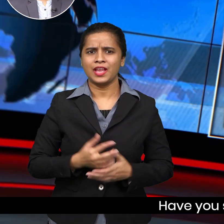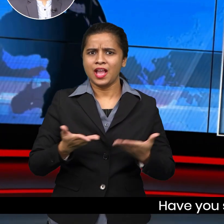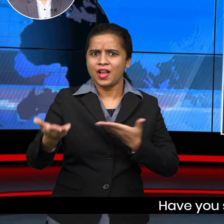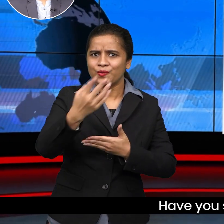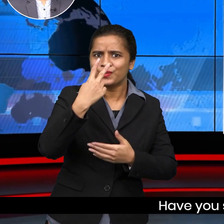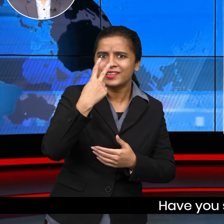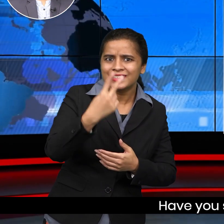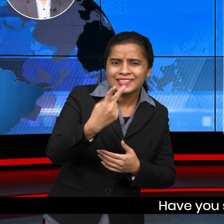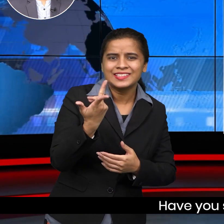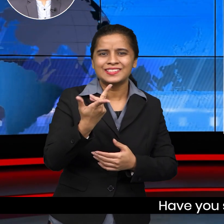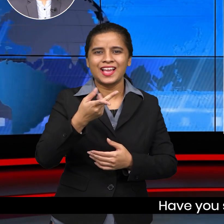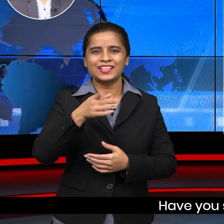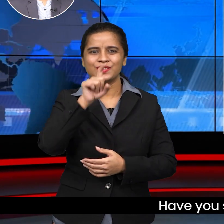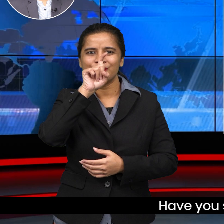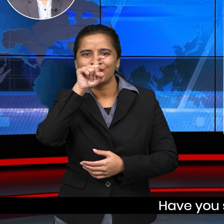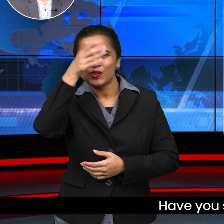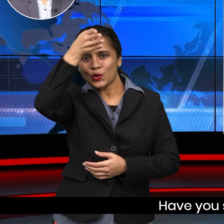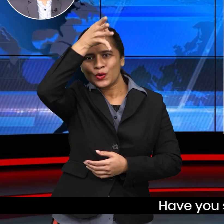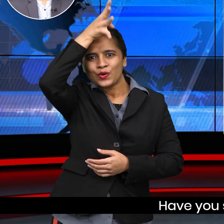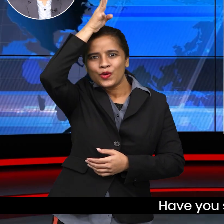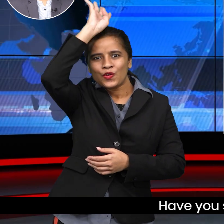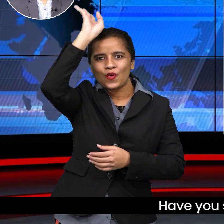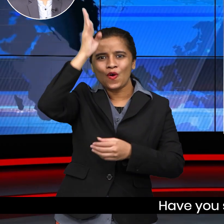Have you seen a weathercock?